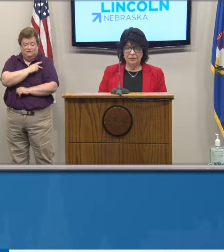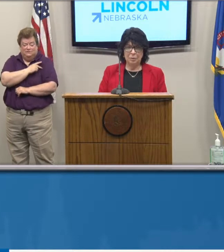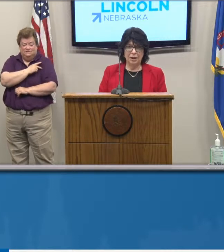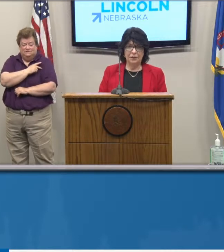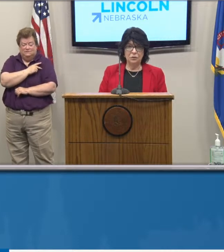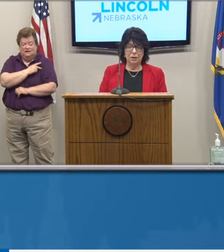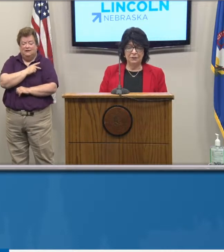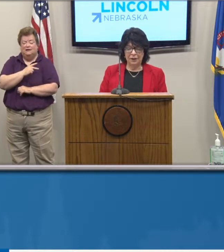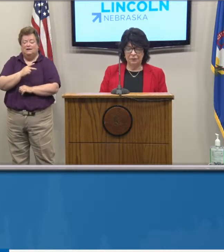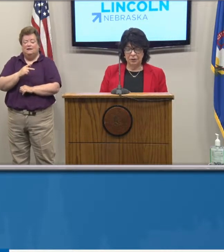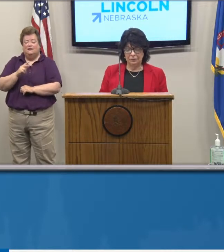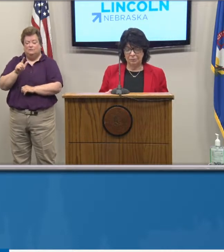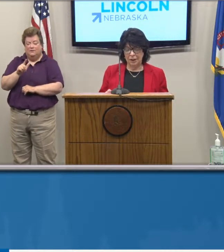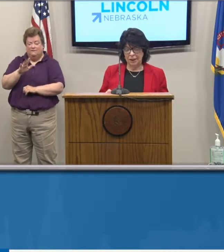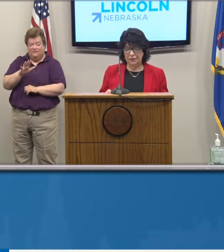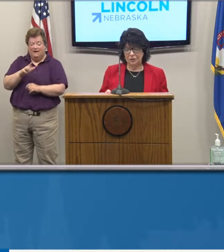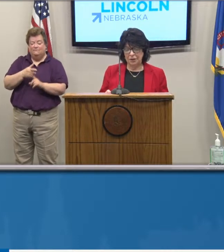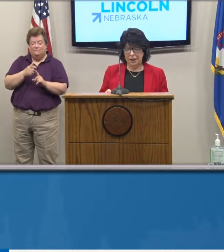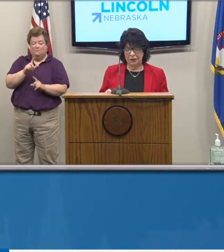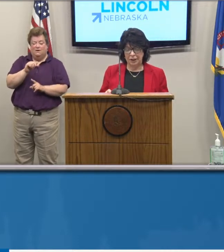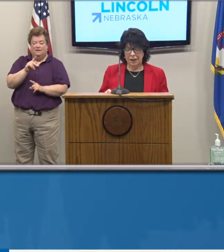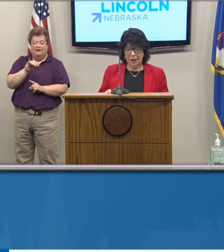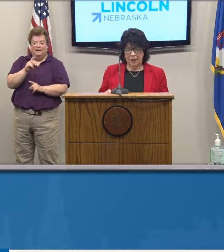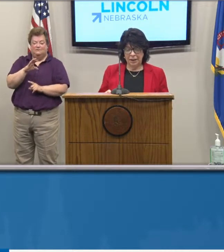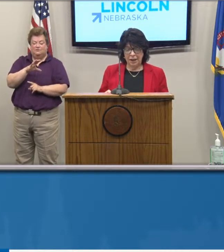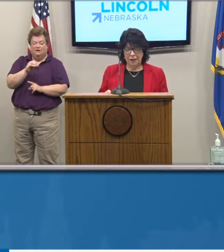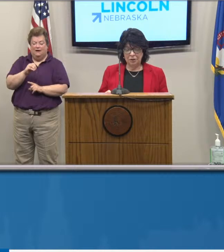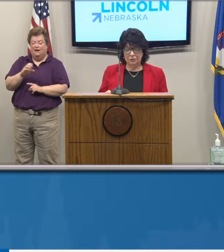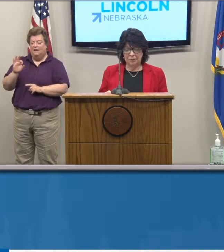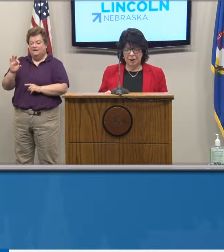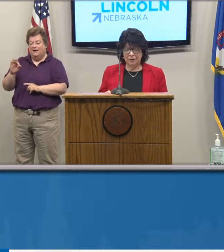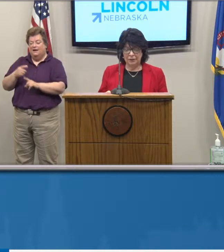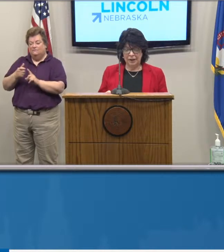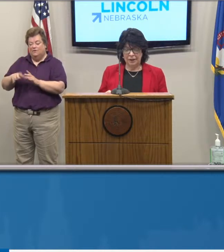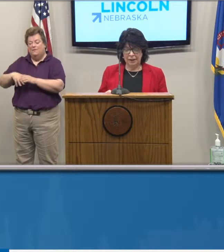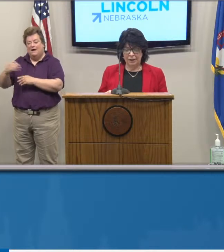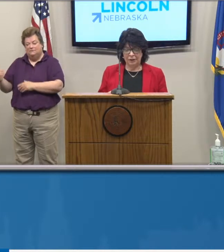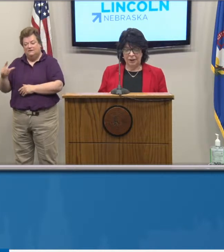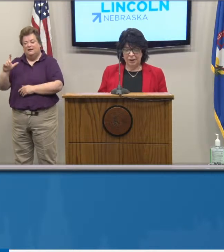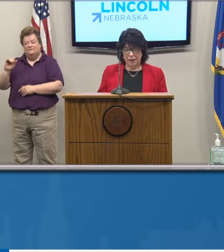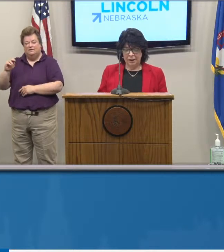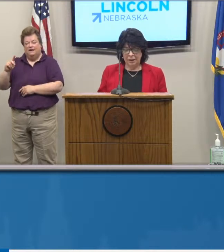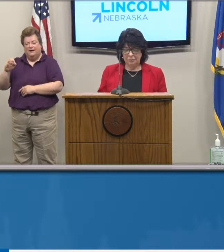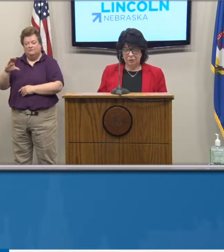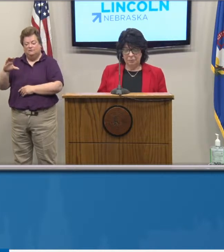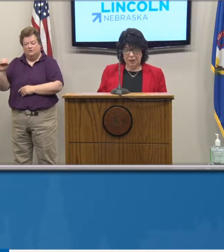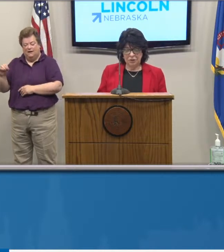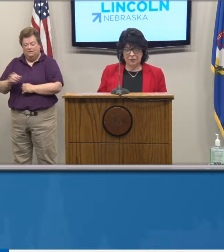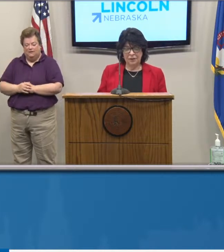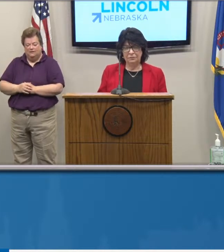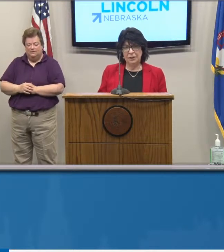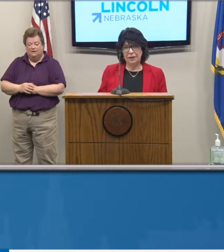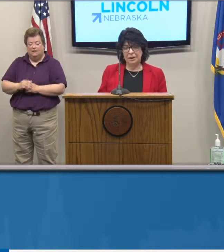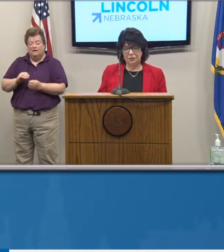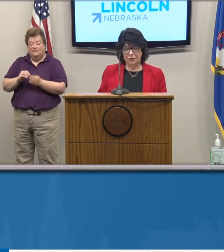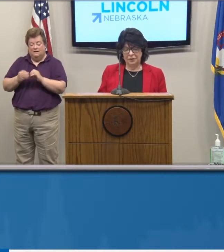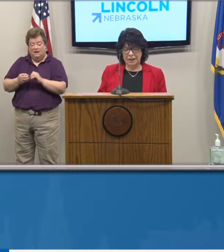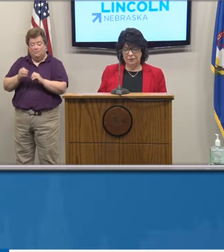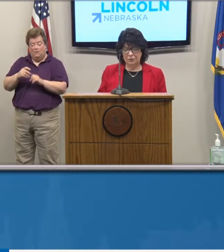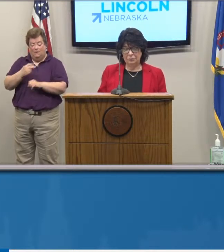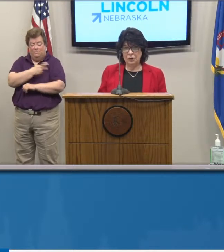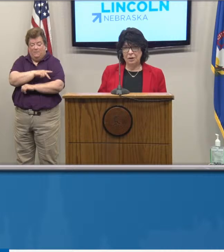Today, we have the same total of COVID-19 patients hospitalized as on Friday. The hospitals reported